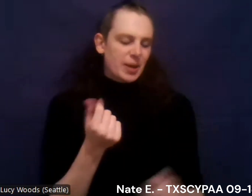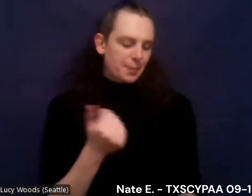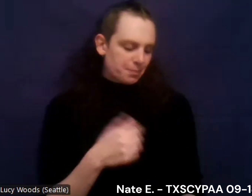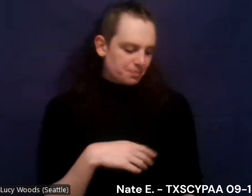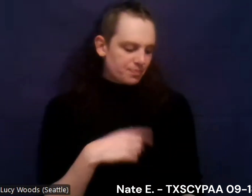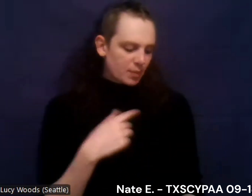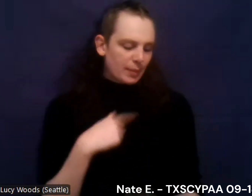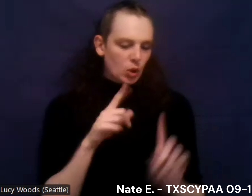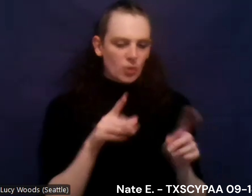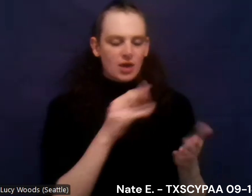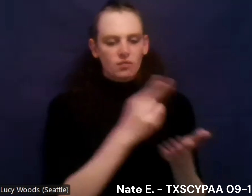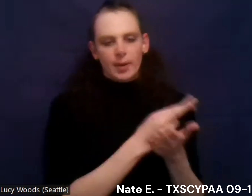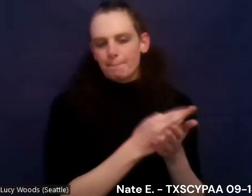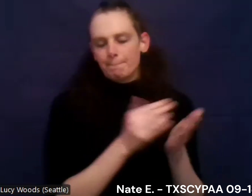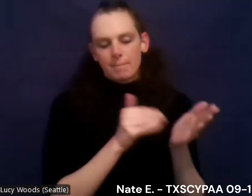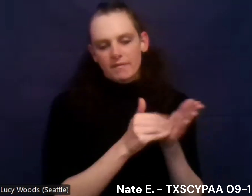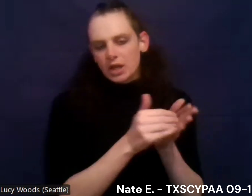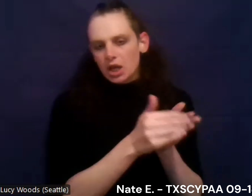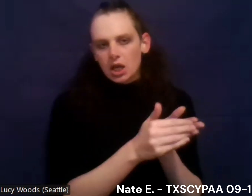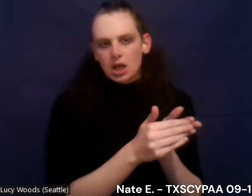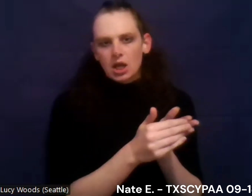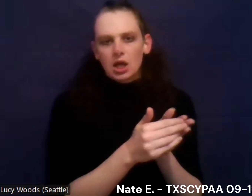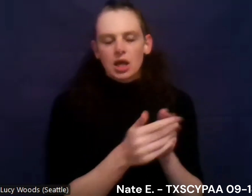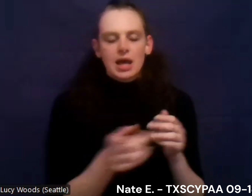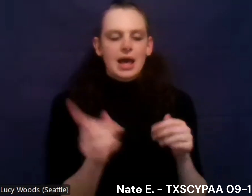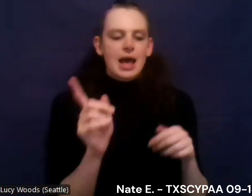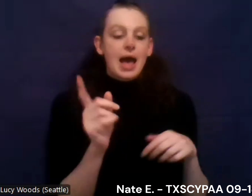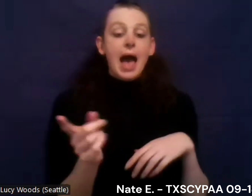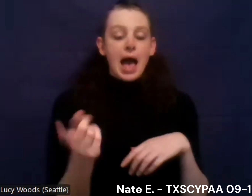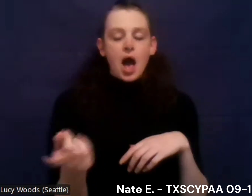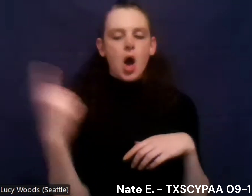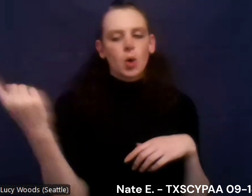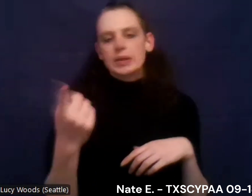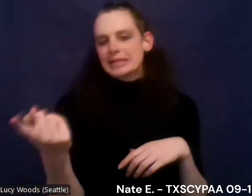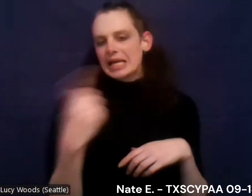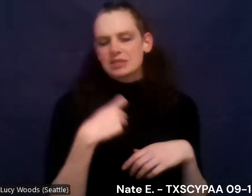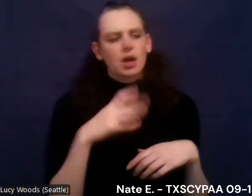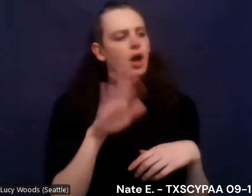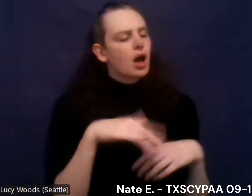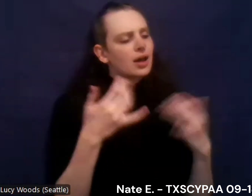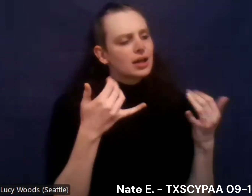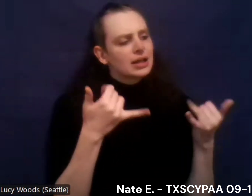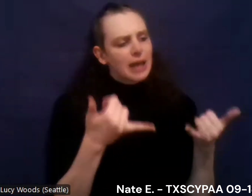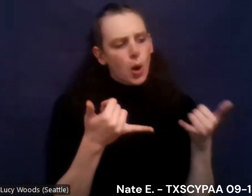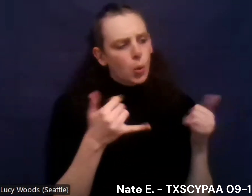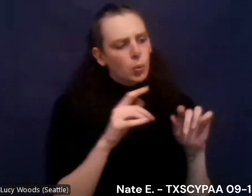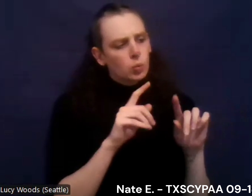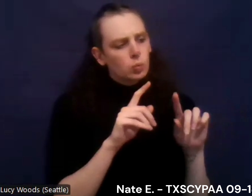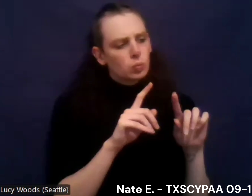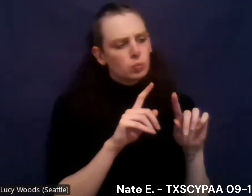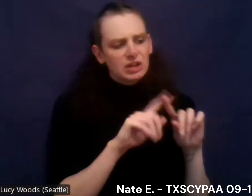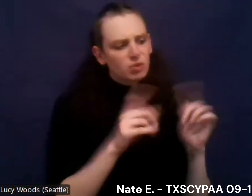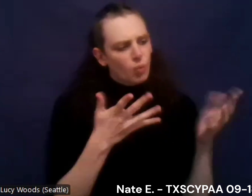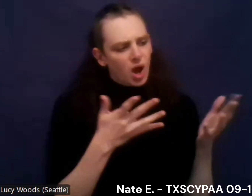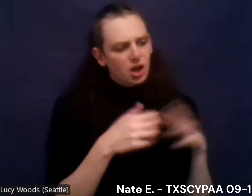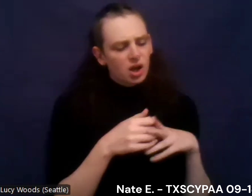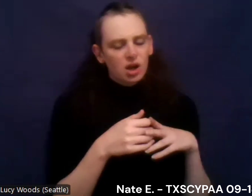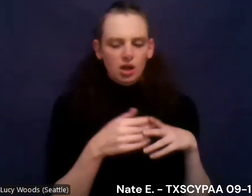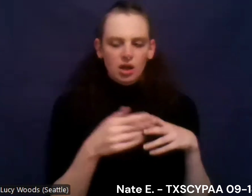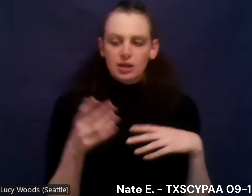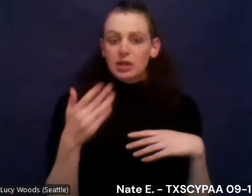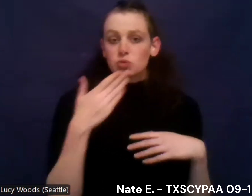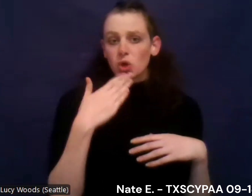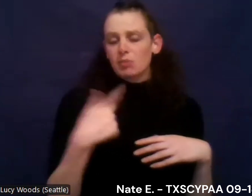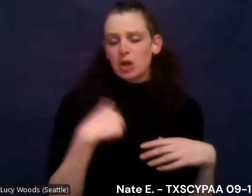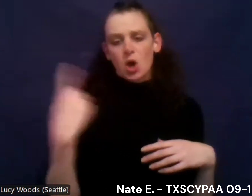lot. And one of the things they did was they always asked you like, hey, what's going to be different this time? And You know, it was really good that they did that, and I always had an